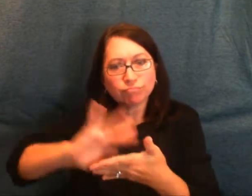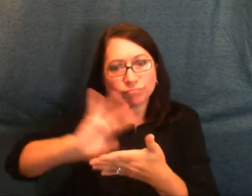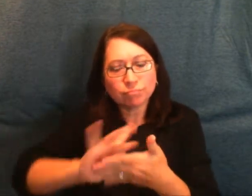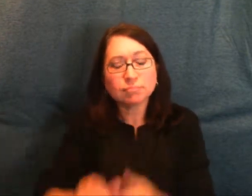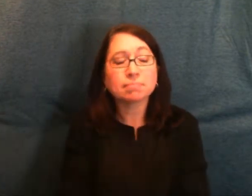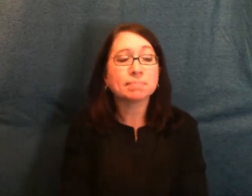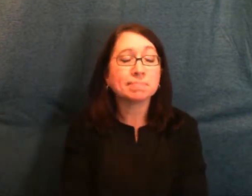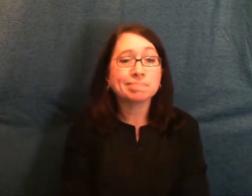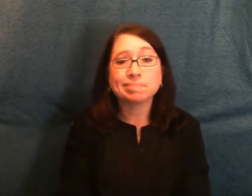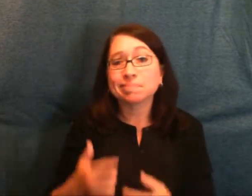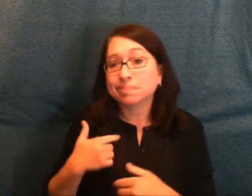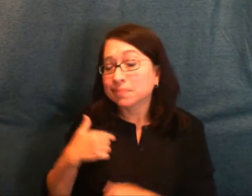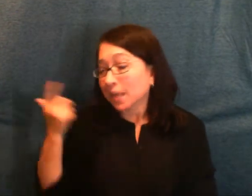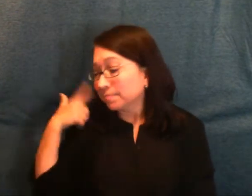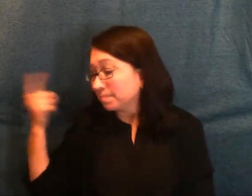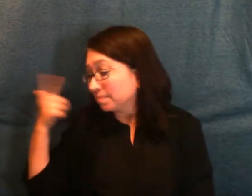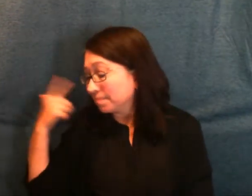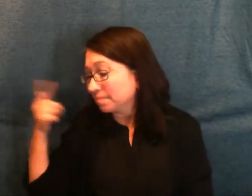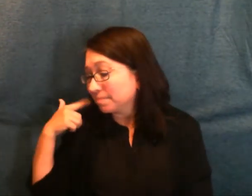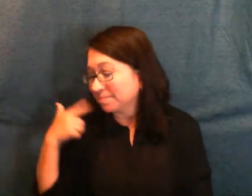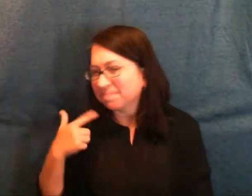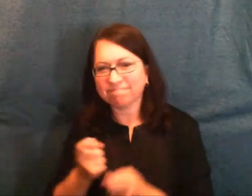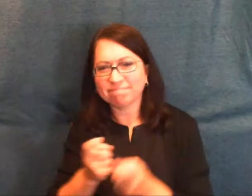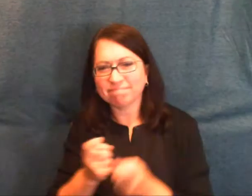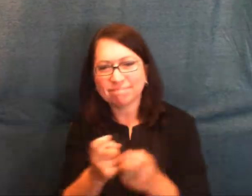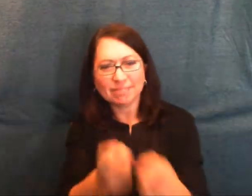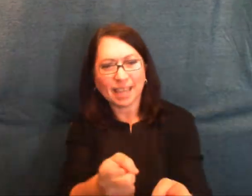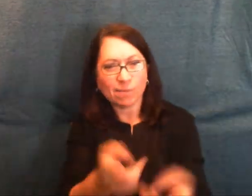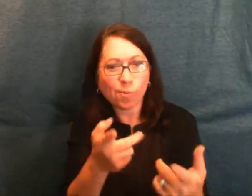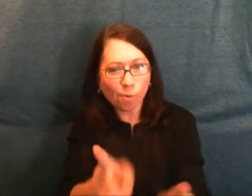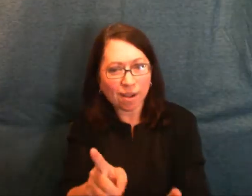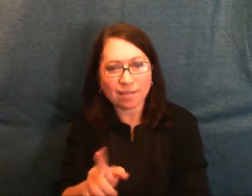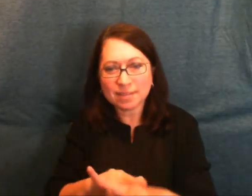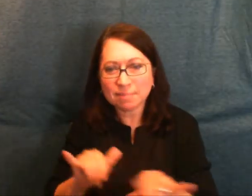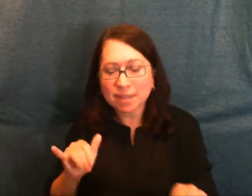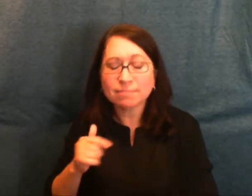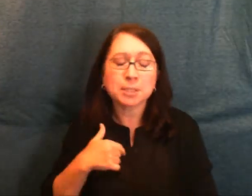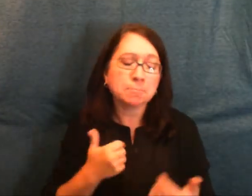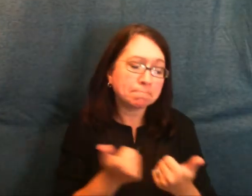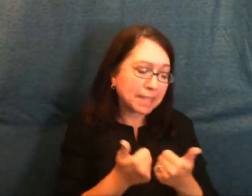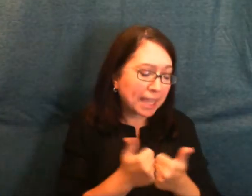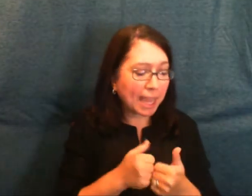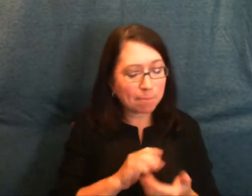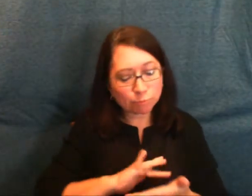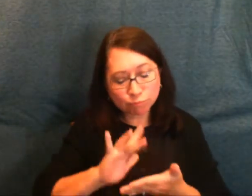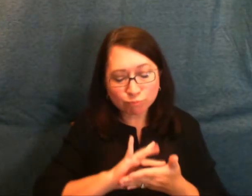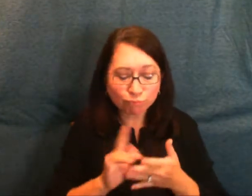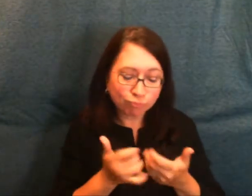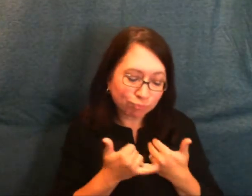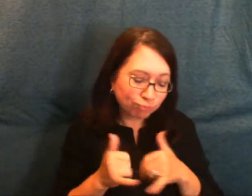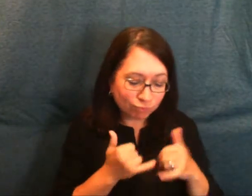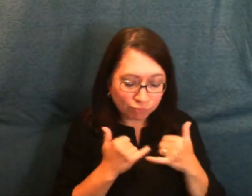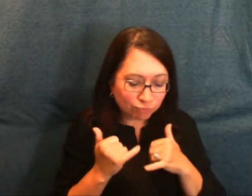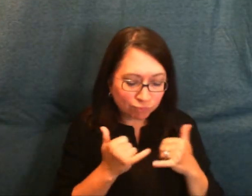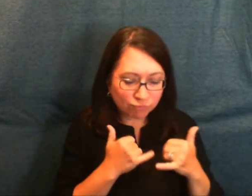while I was drying my hair. And while playing this game, an ad popped up for her, a video ad. It was very